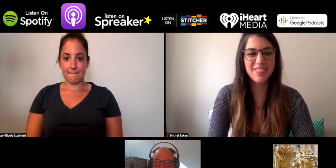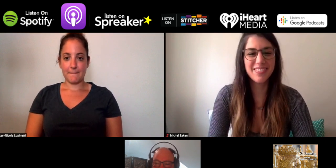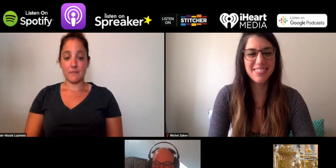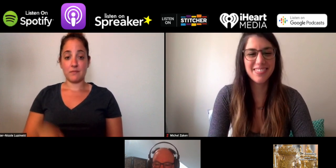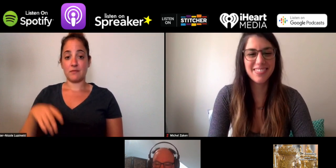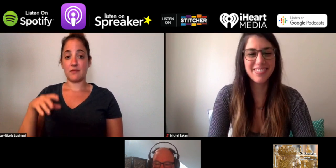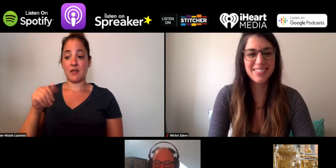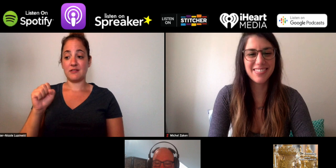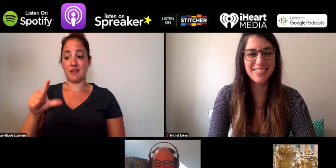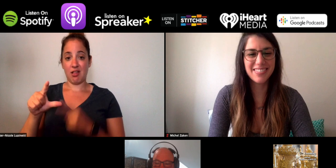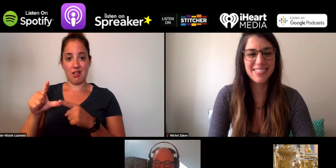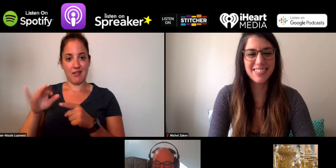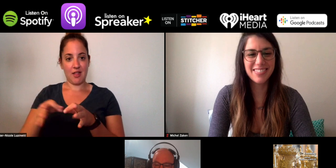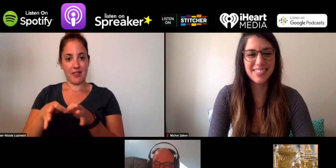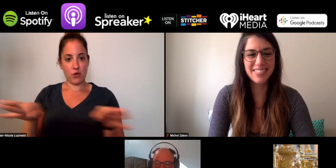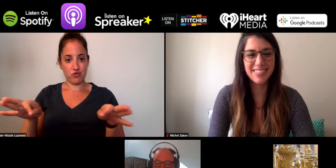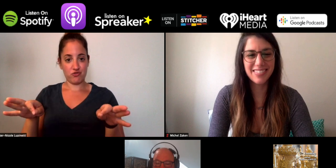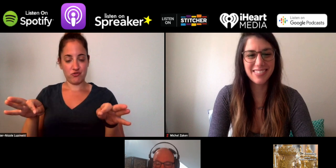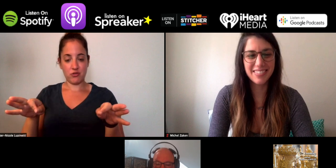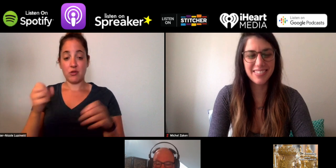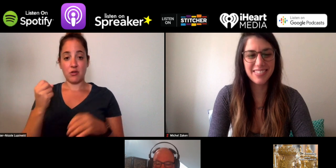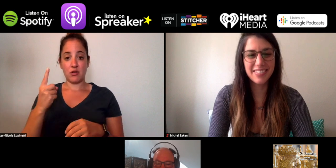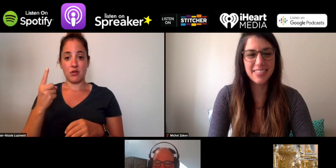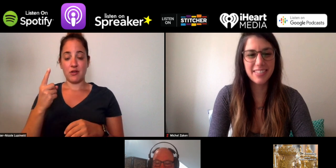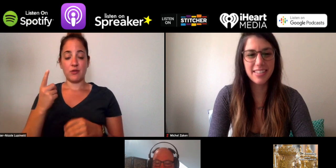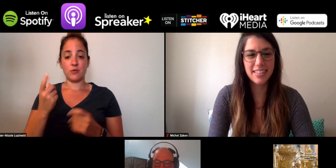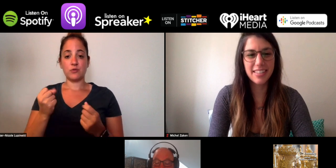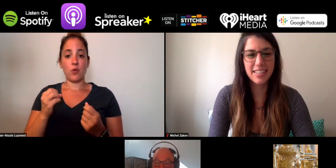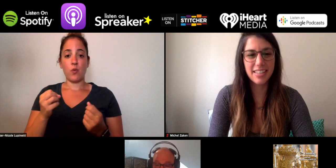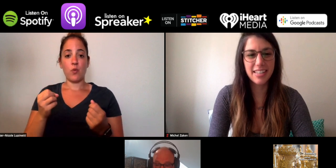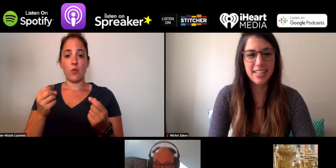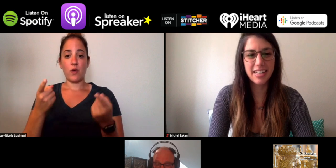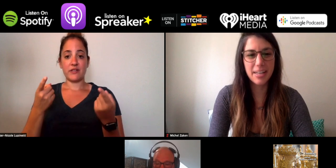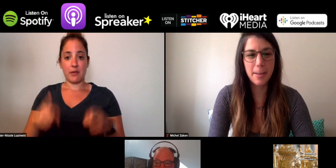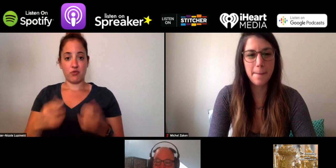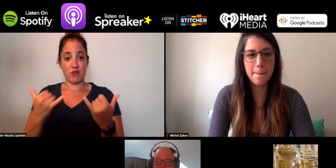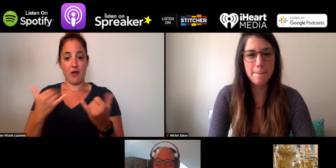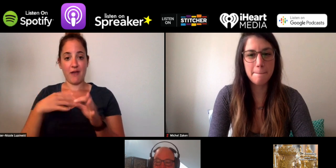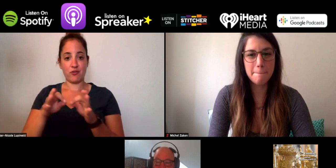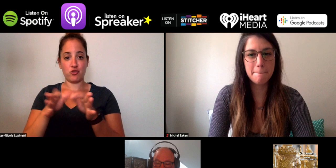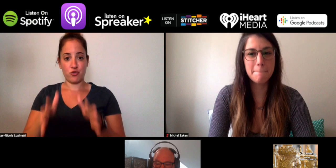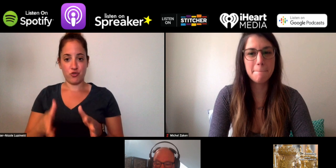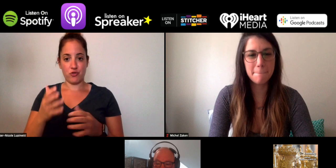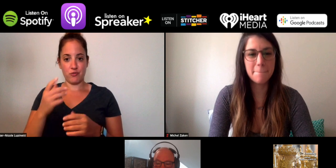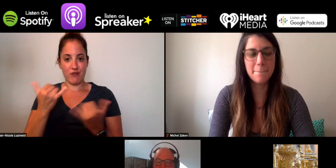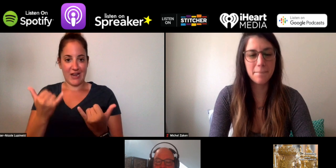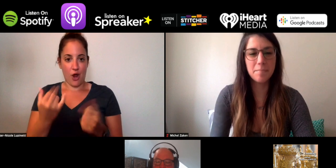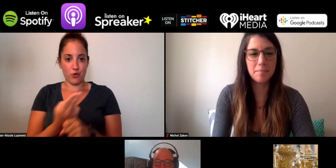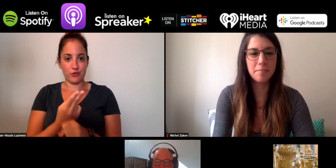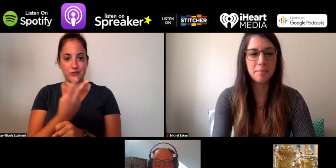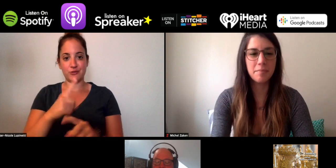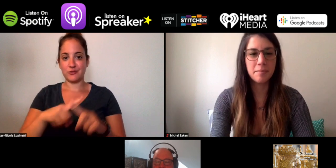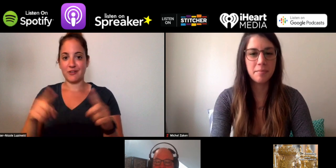ASL is a language. It's a language that, and what's happening is there's a interpreter, because we're speaking different languages,